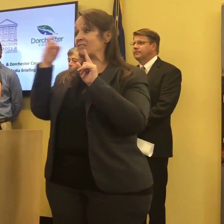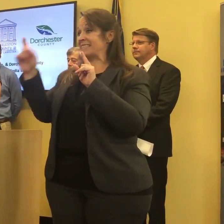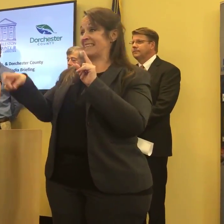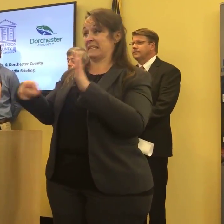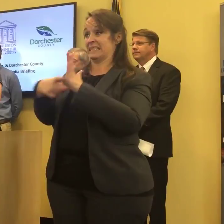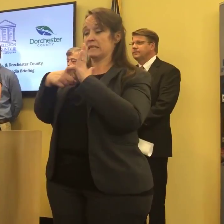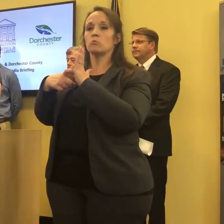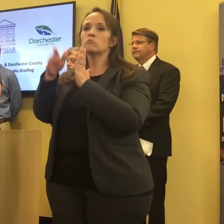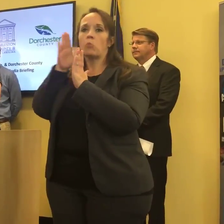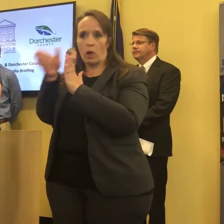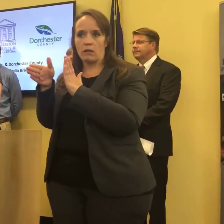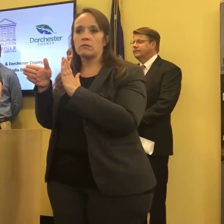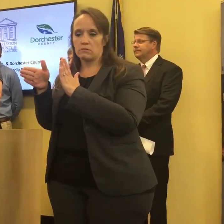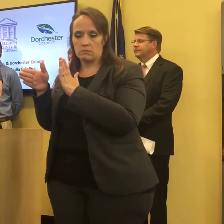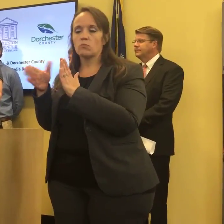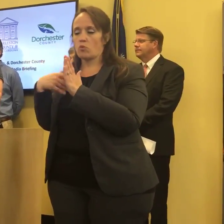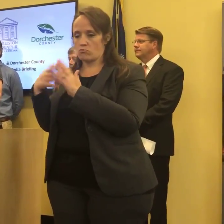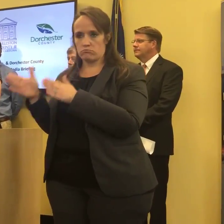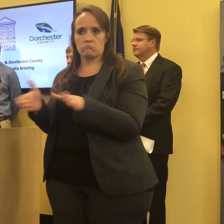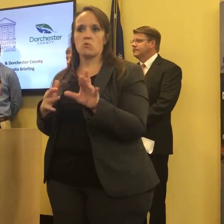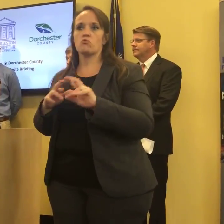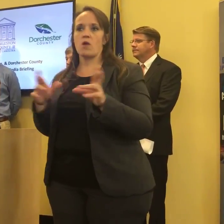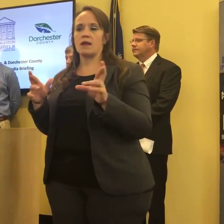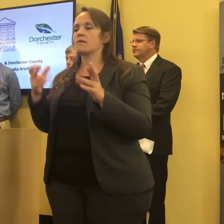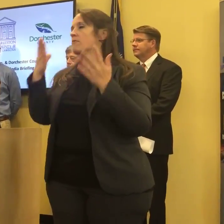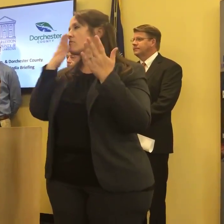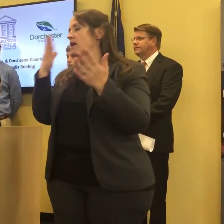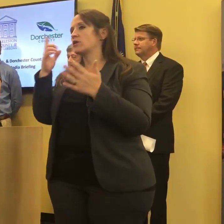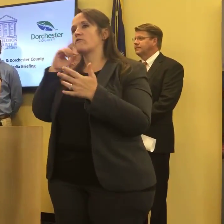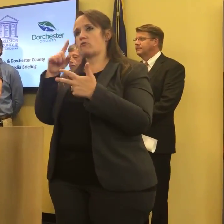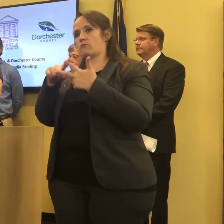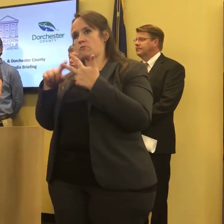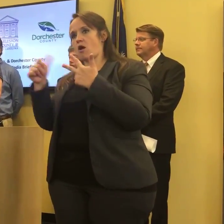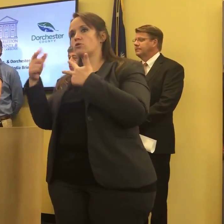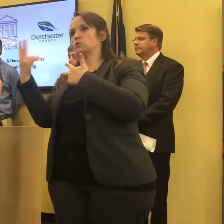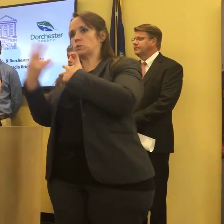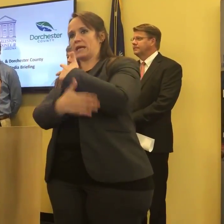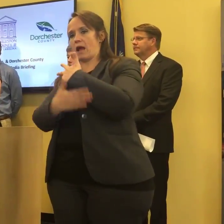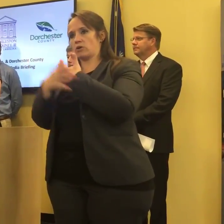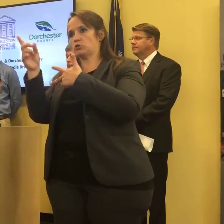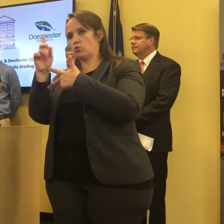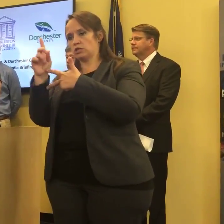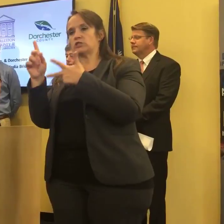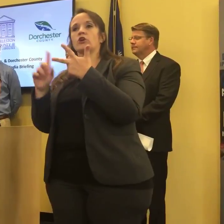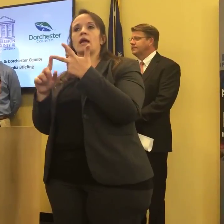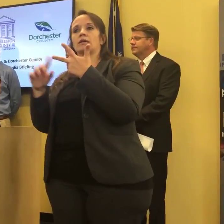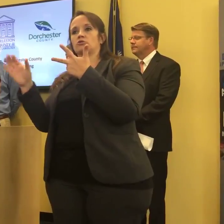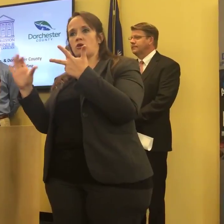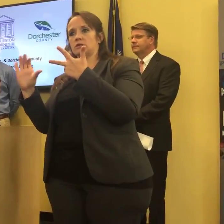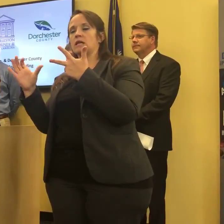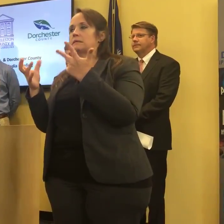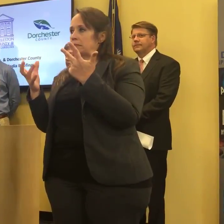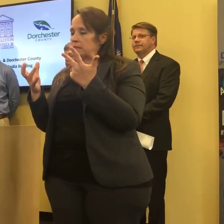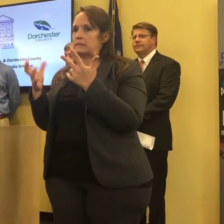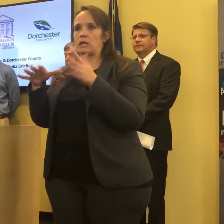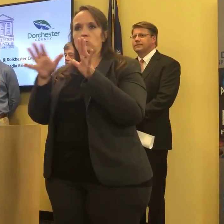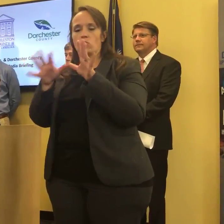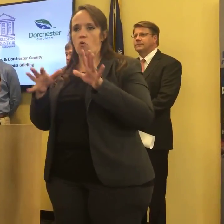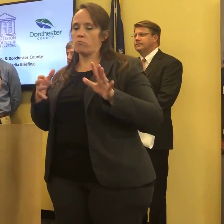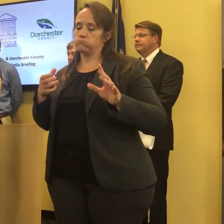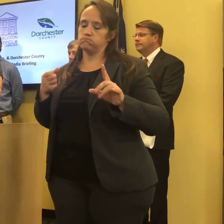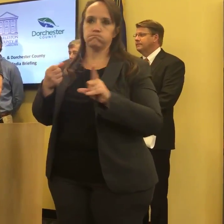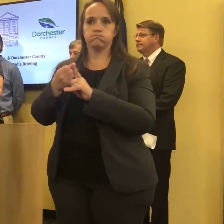necessary. I want to thank Dorchester and Charleston counties for working with us on this. Of course, the storm has moved very fast and it